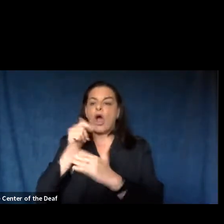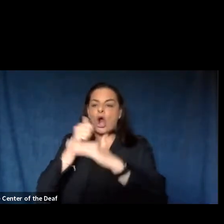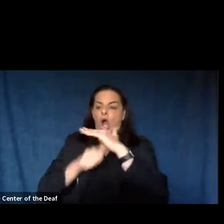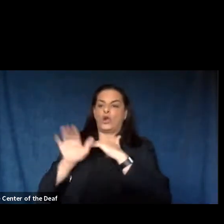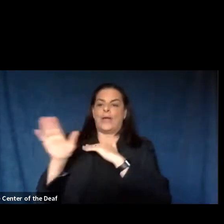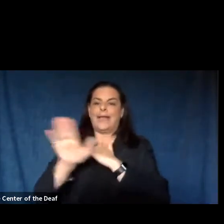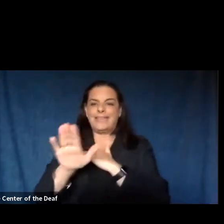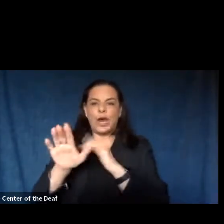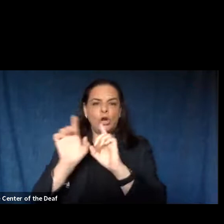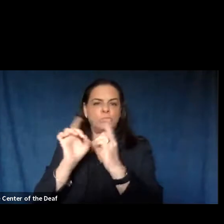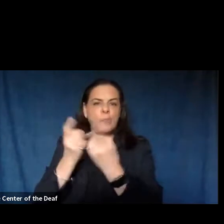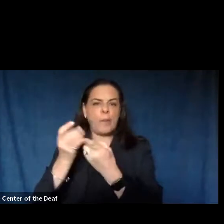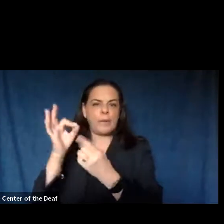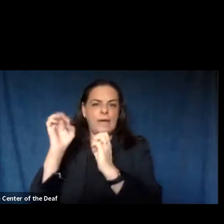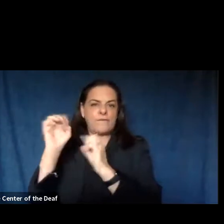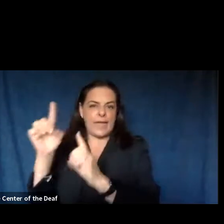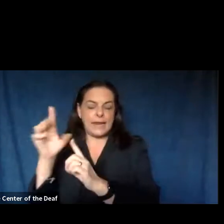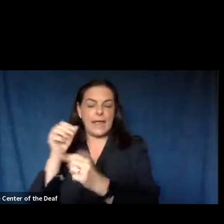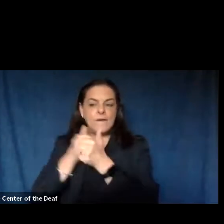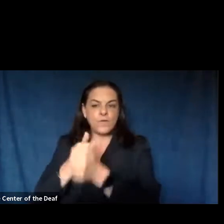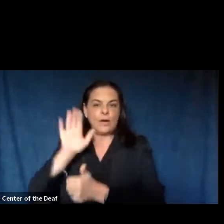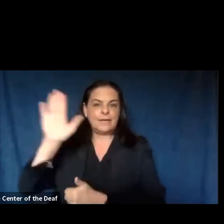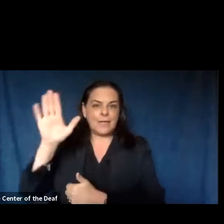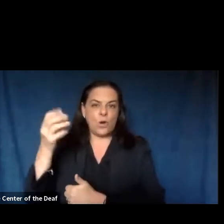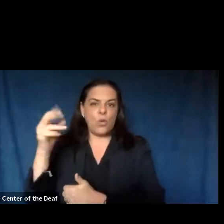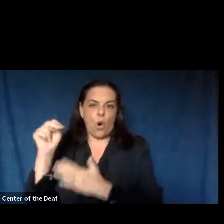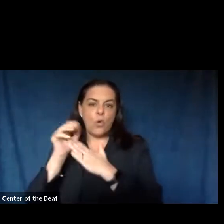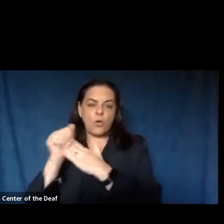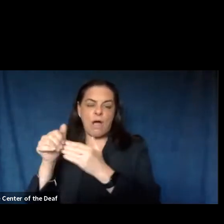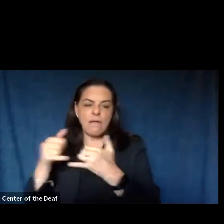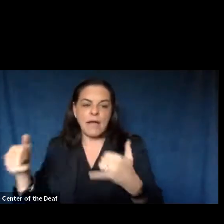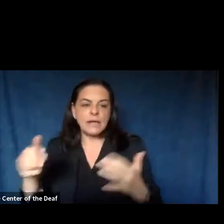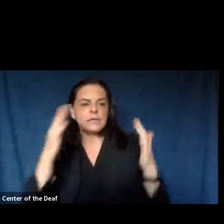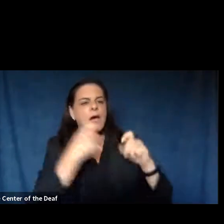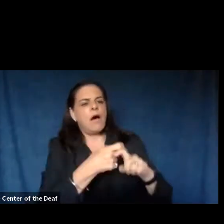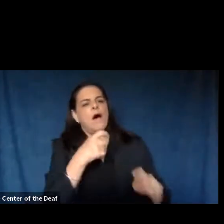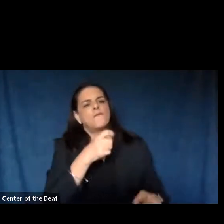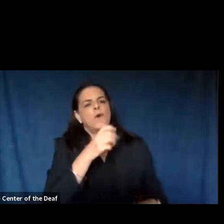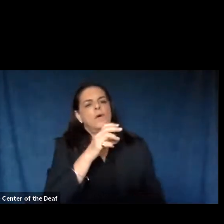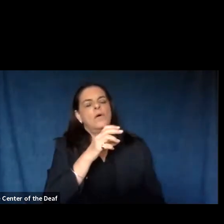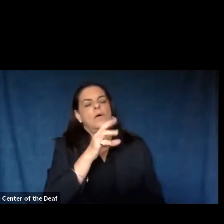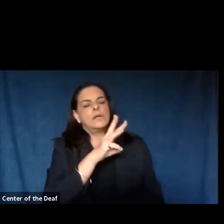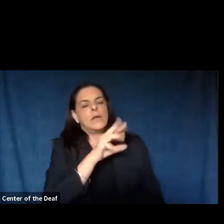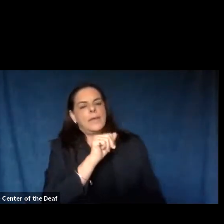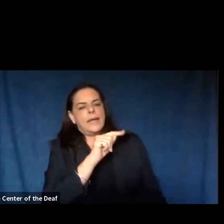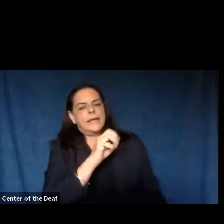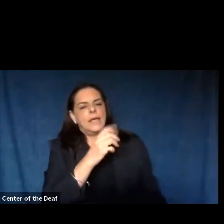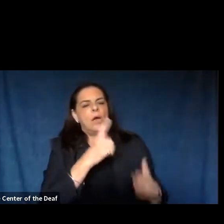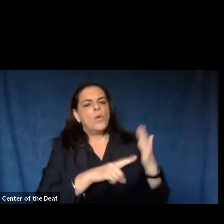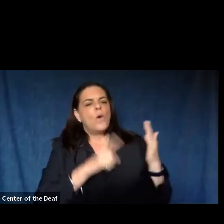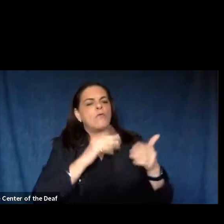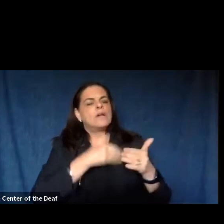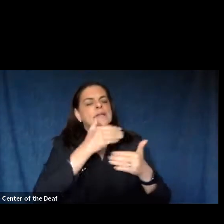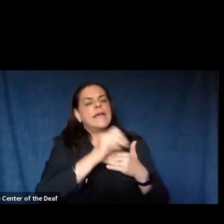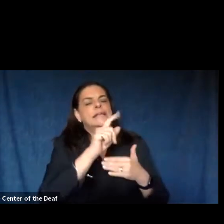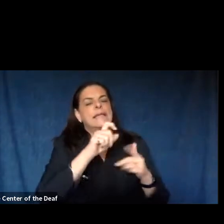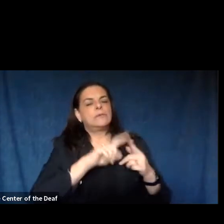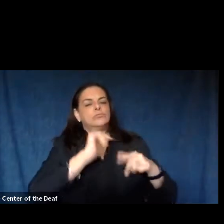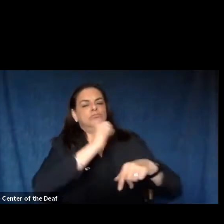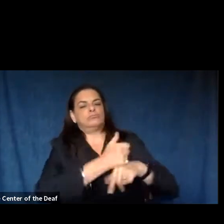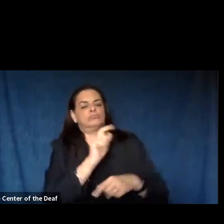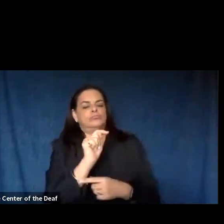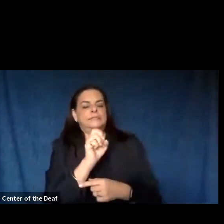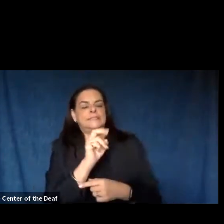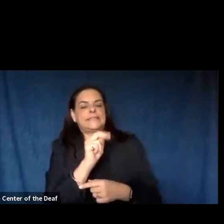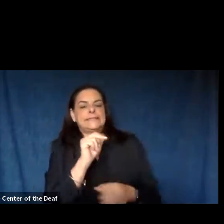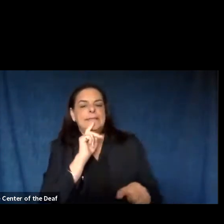the Department of Education and following their guidance. Also from Madison with WATE, what are the next steps in implementing the Tennessee